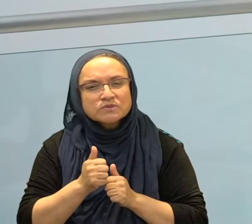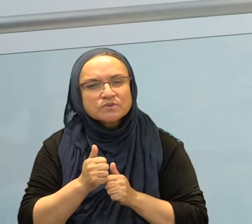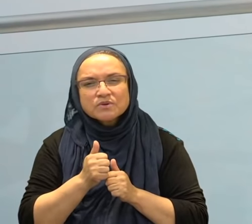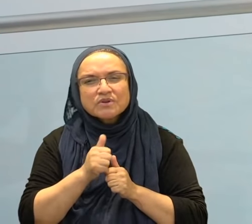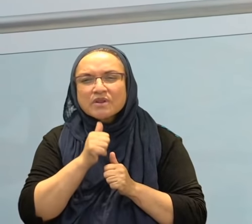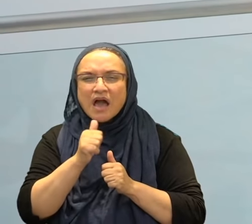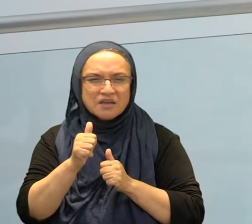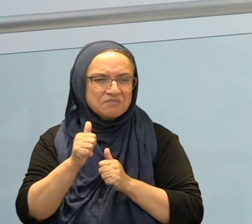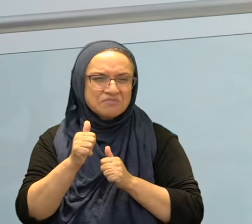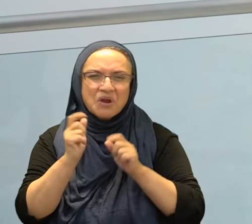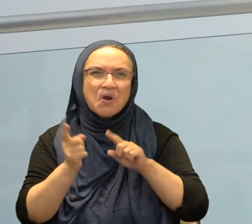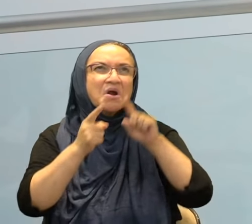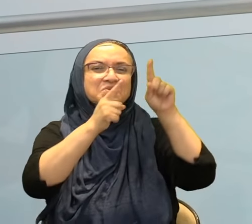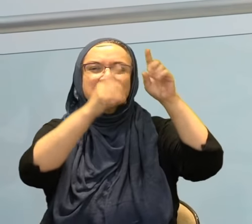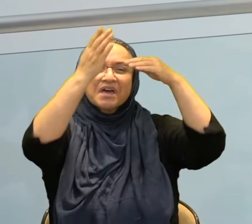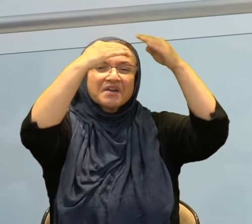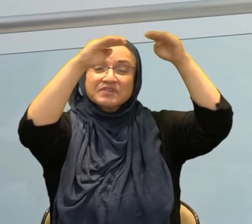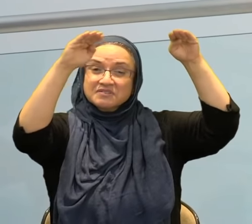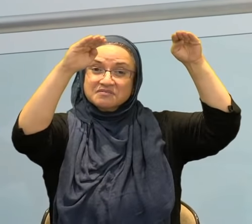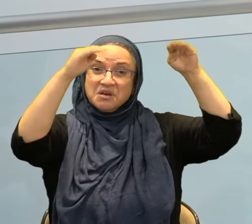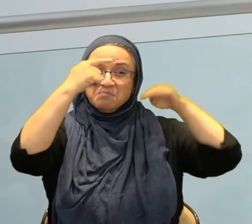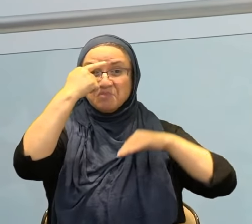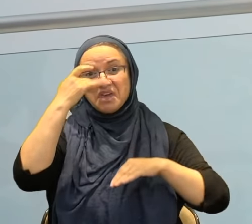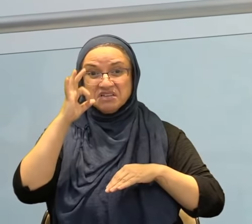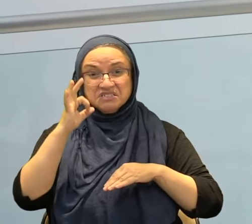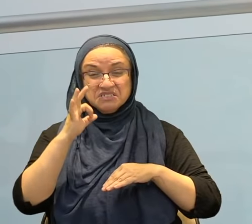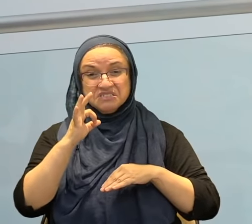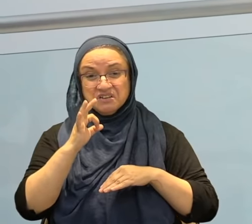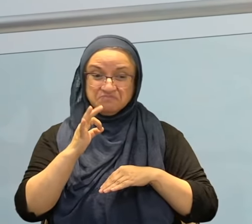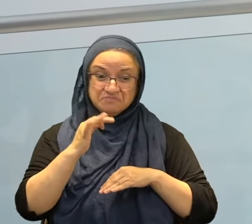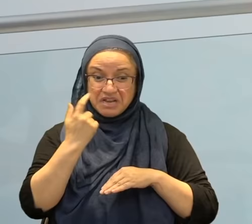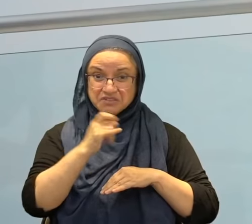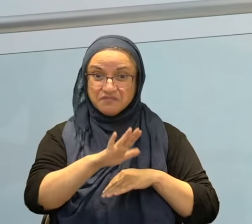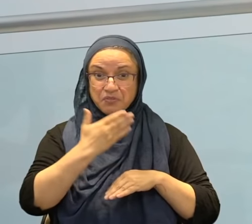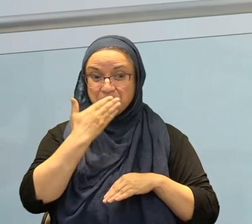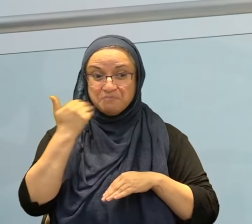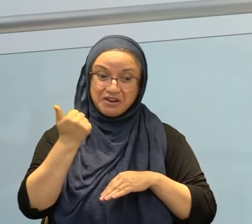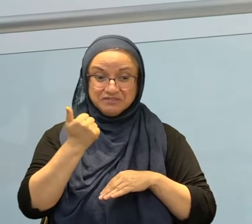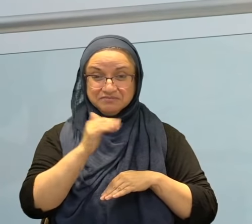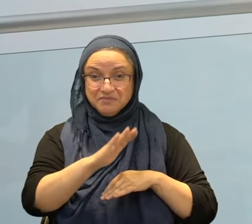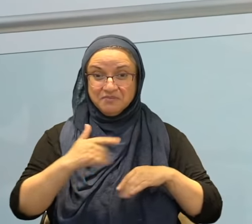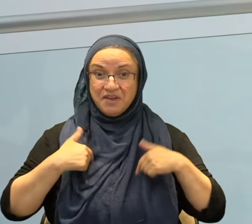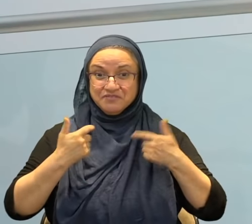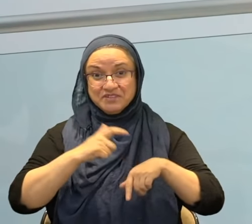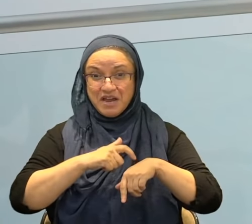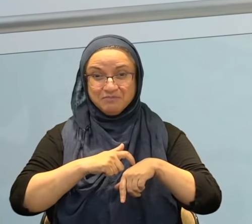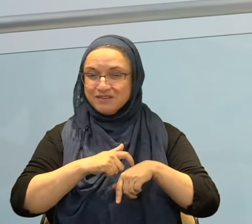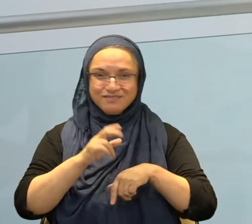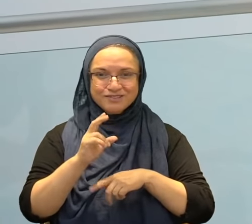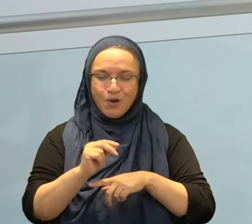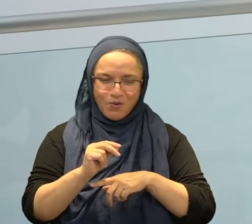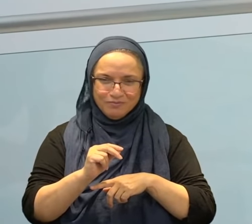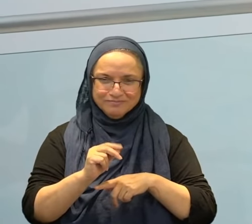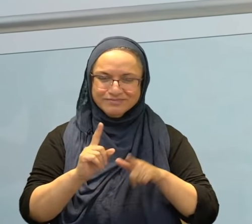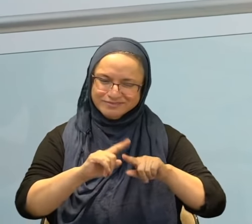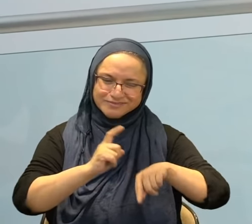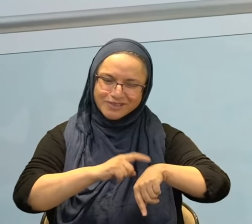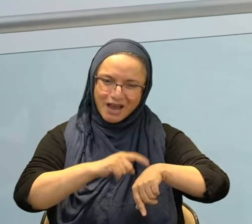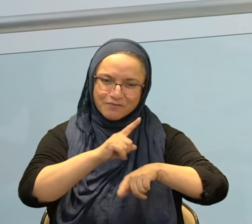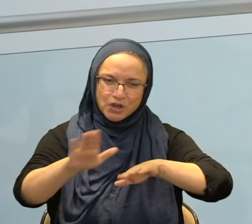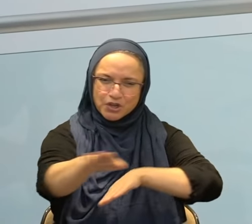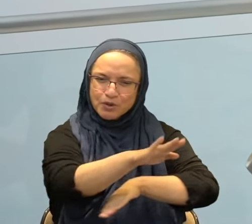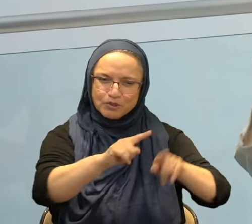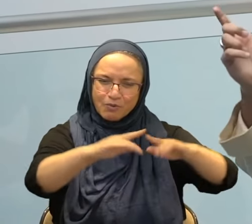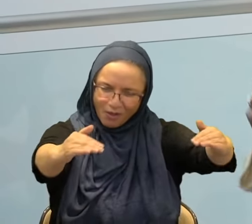a a patience a resilience a steadfastness that you showed and that was the means by which